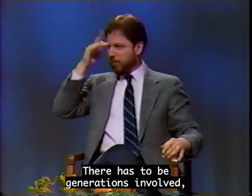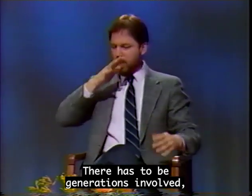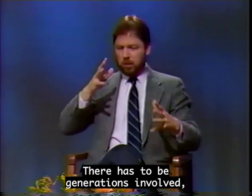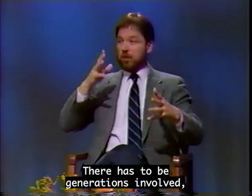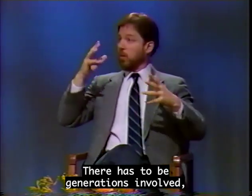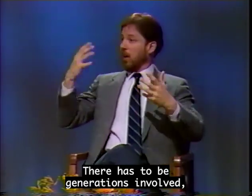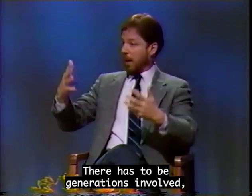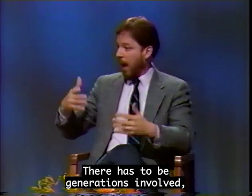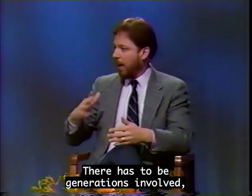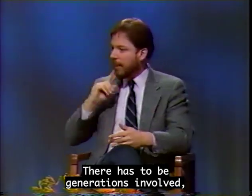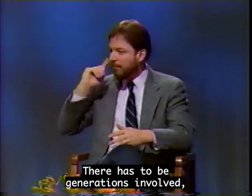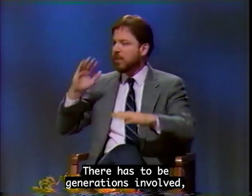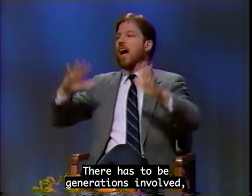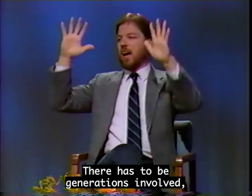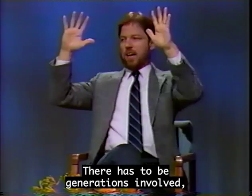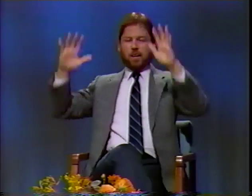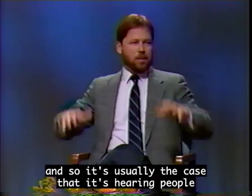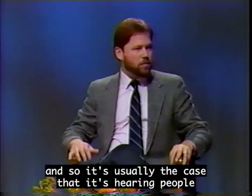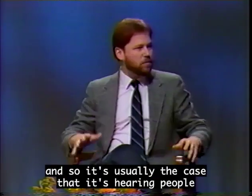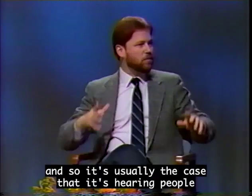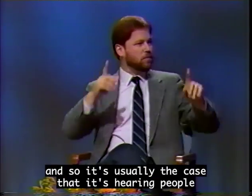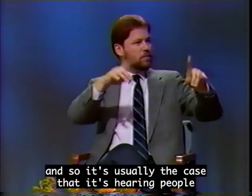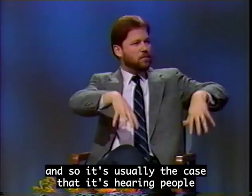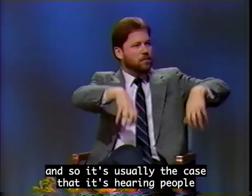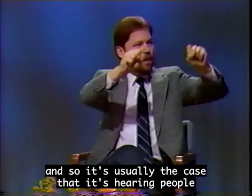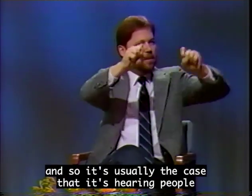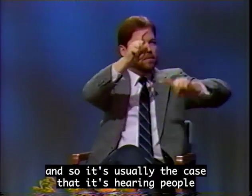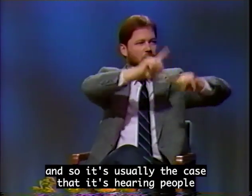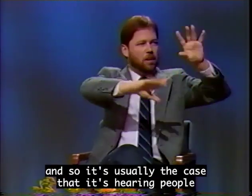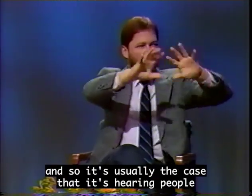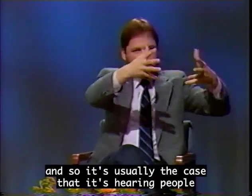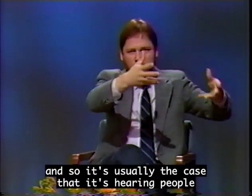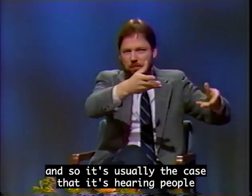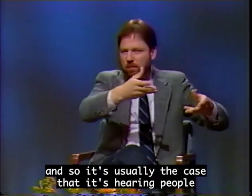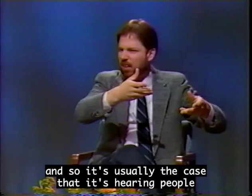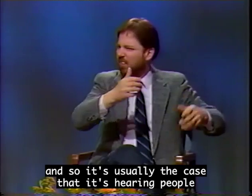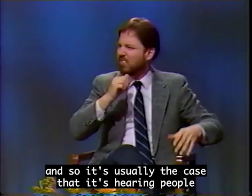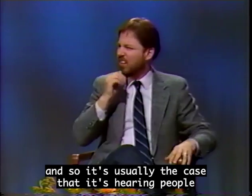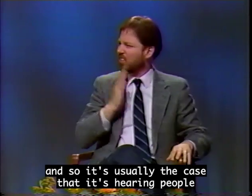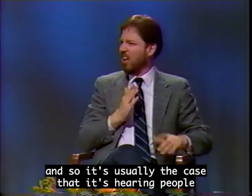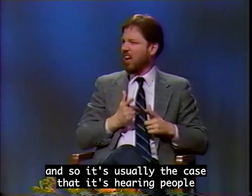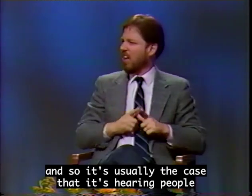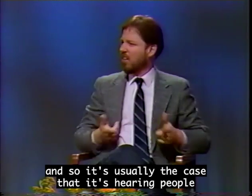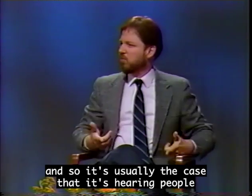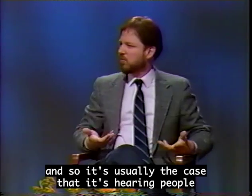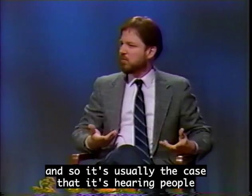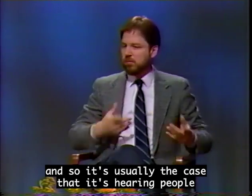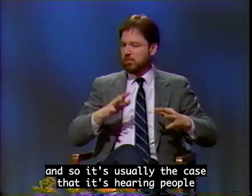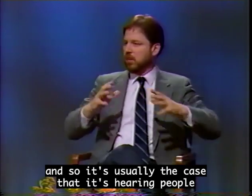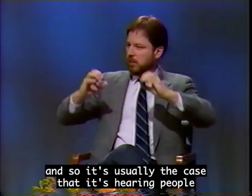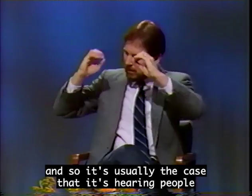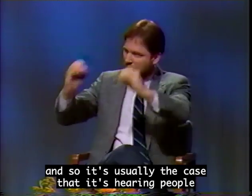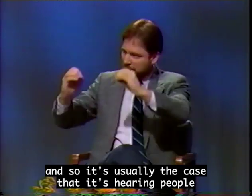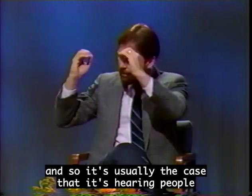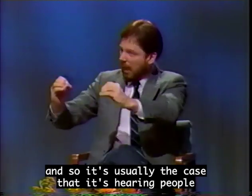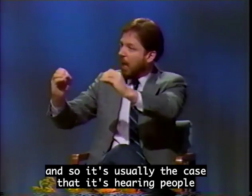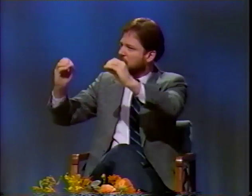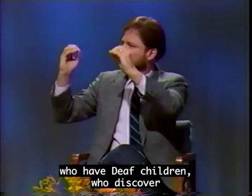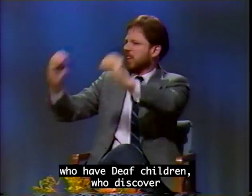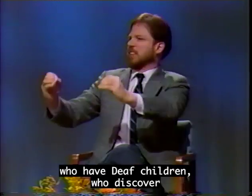generations involved. And so it's usually the case that it's hearing people who have